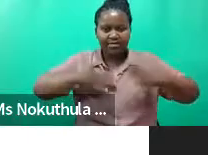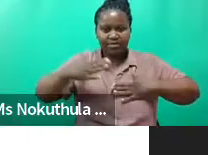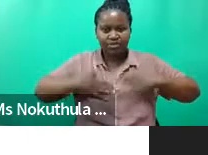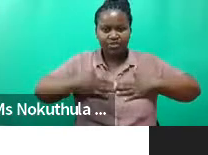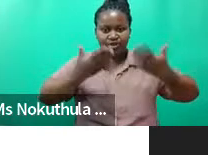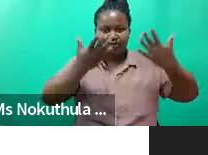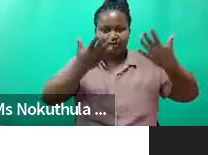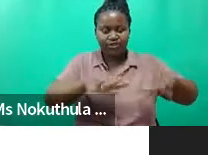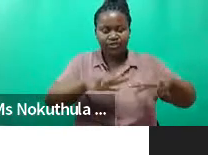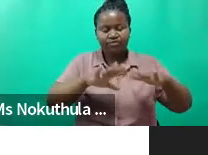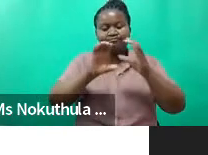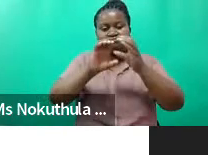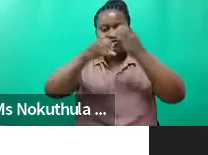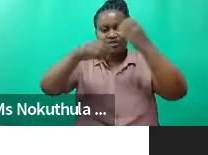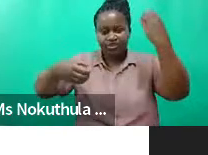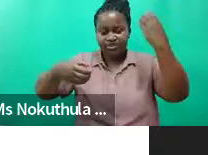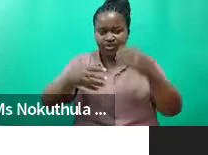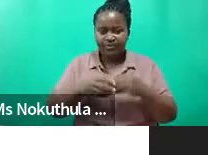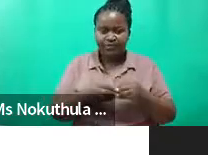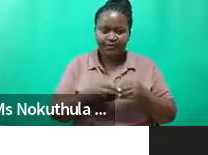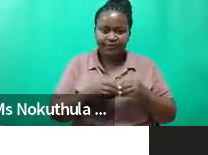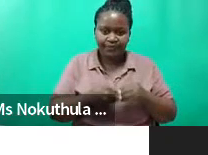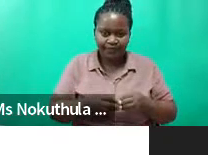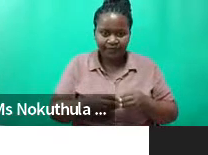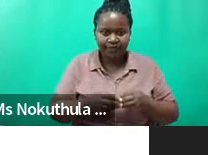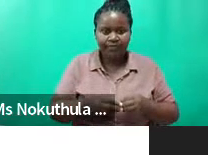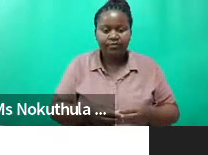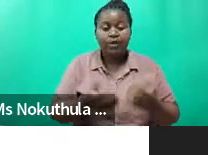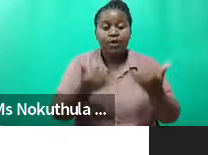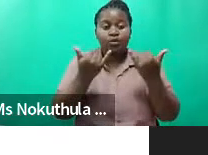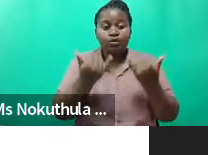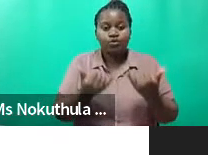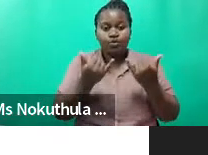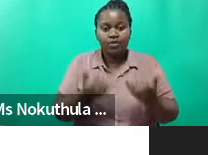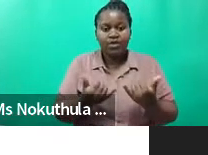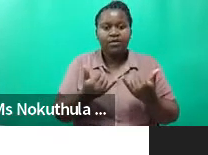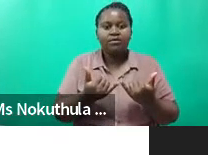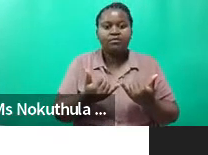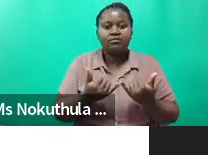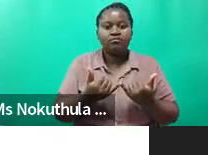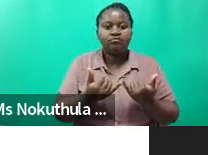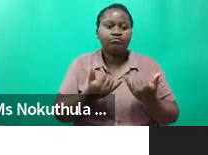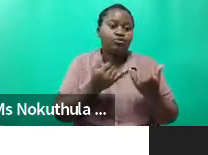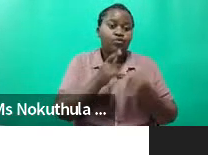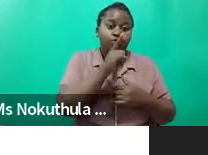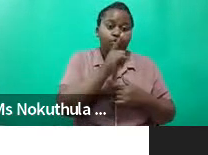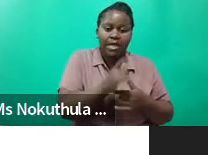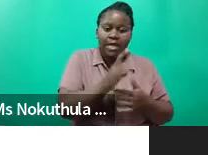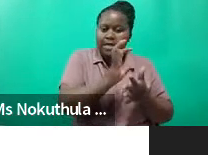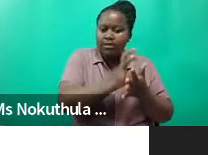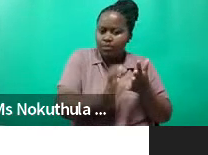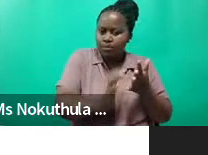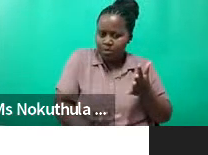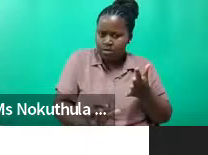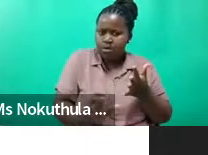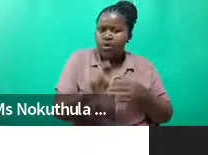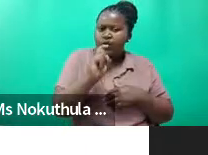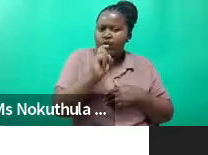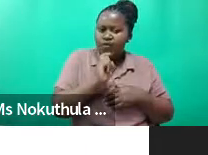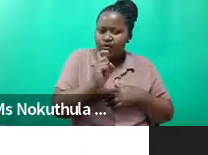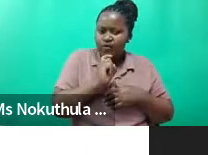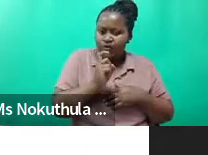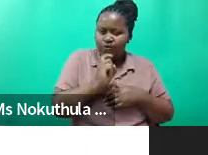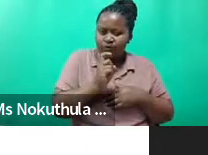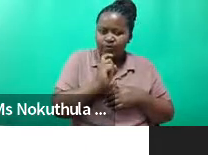bachelor's degree. And our purpose today really is to tell a story. We utilize storytelling as